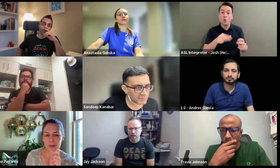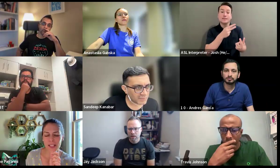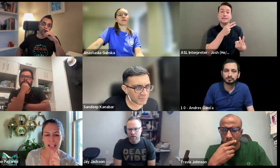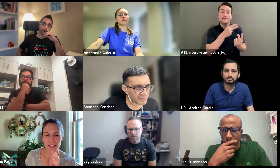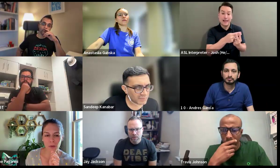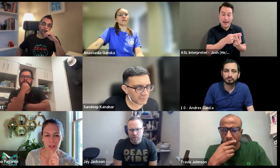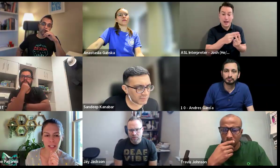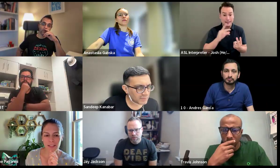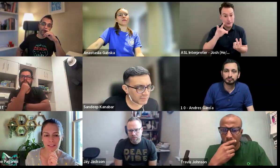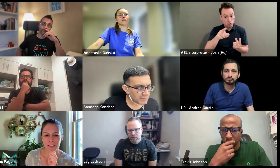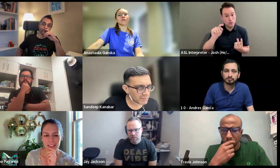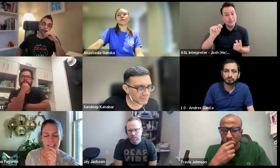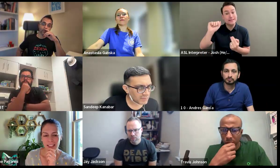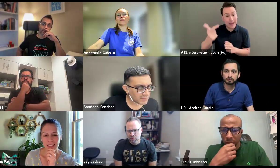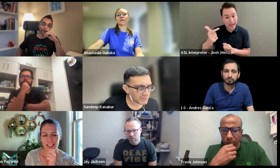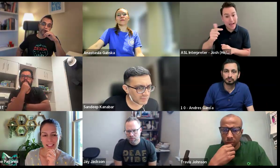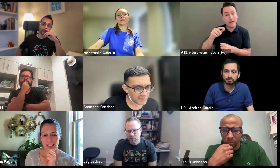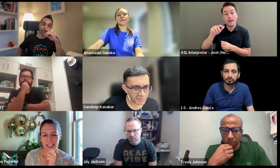you tagged everyone, right?